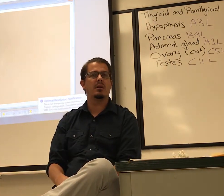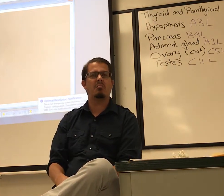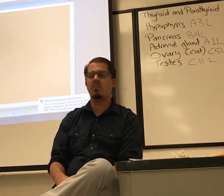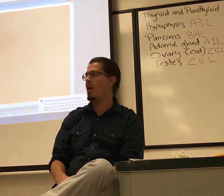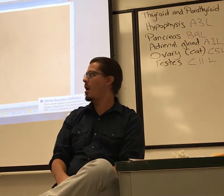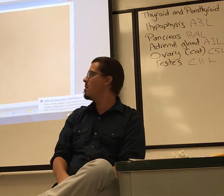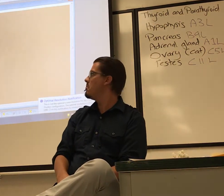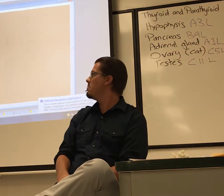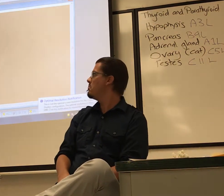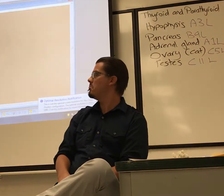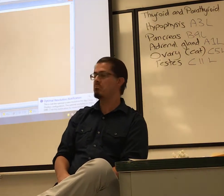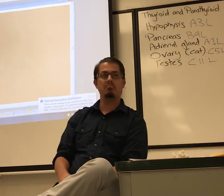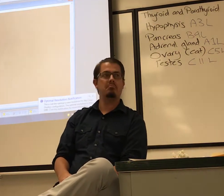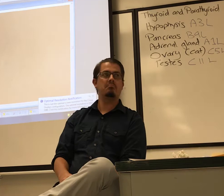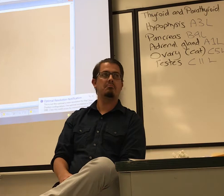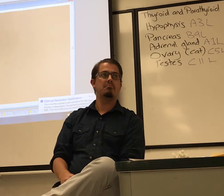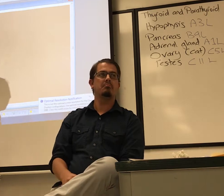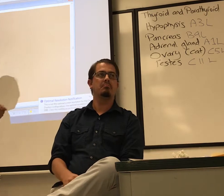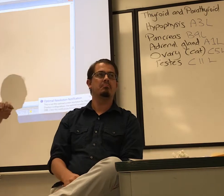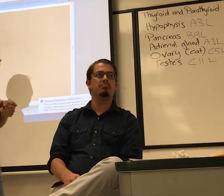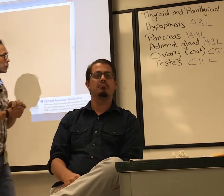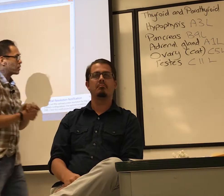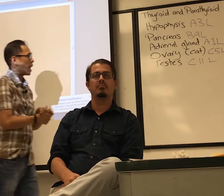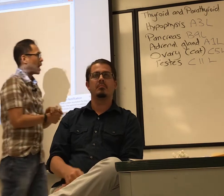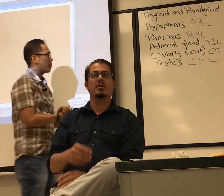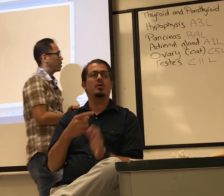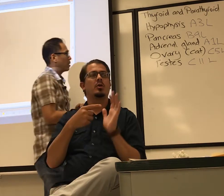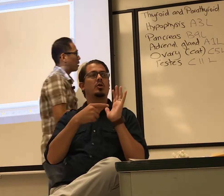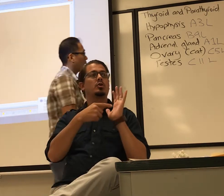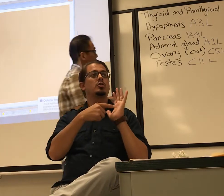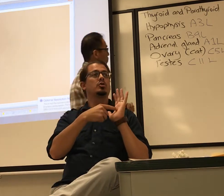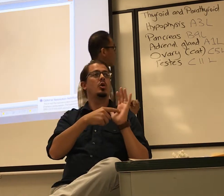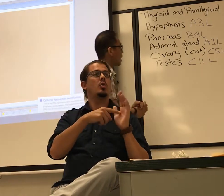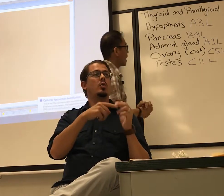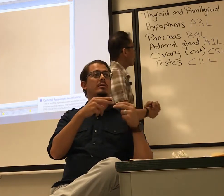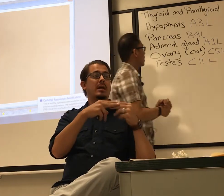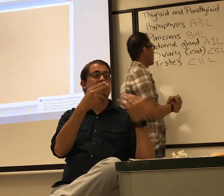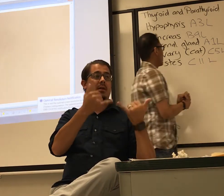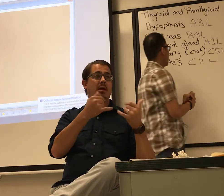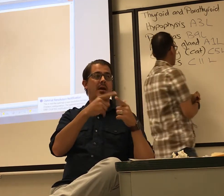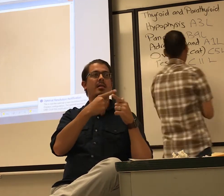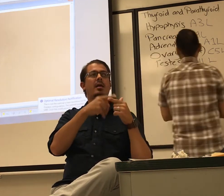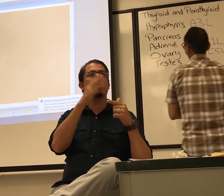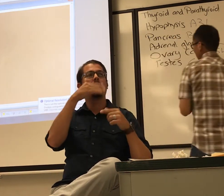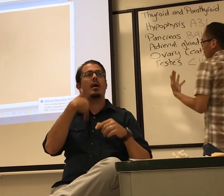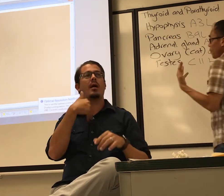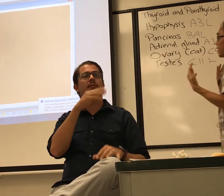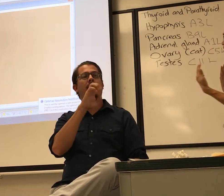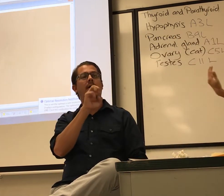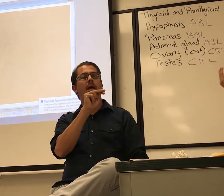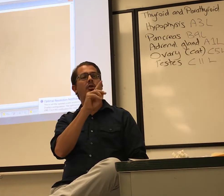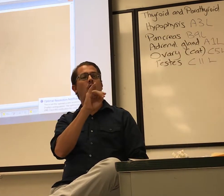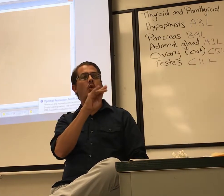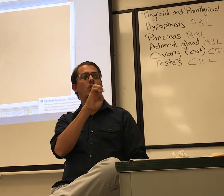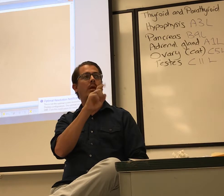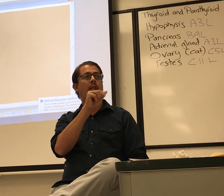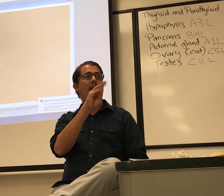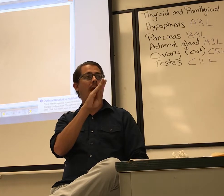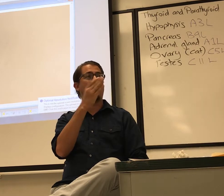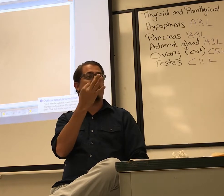the slides today. And when we have our endocrine lab on Friday, I'm going to have you identify some things.